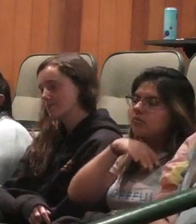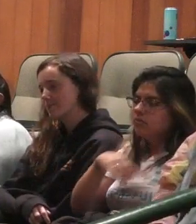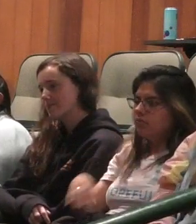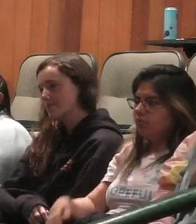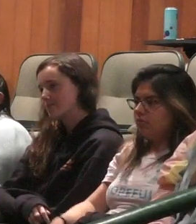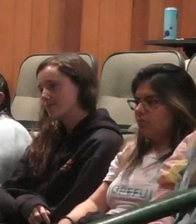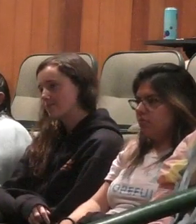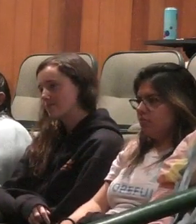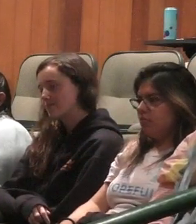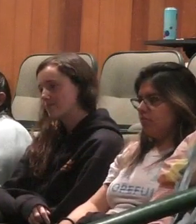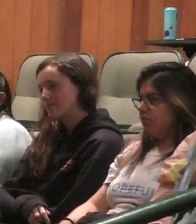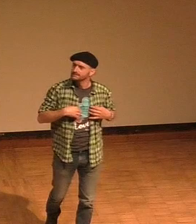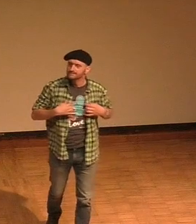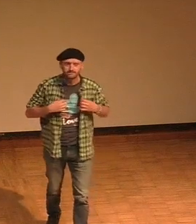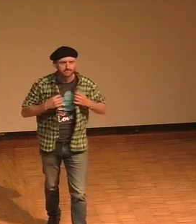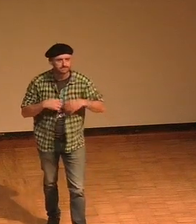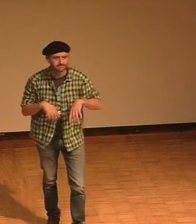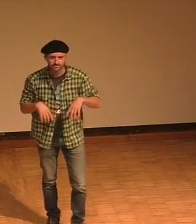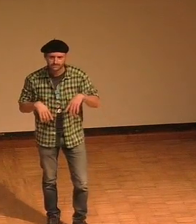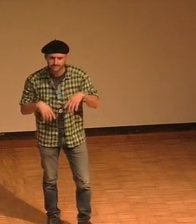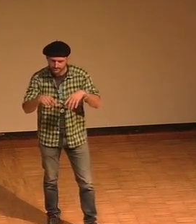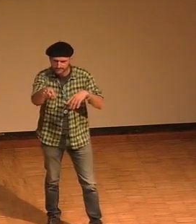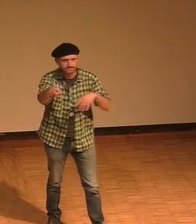Now roosters have a breast,